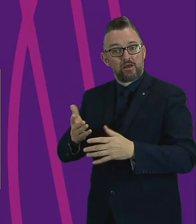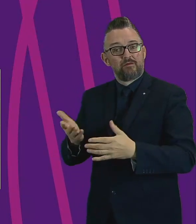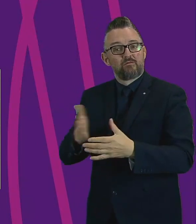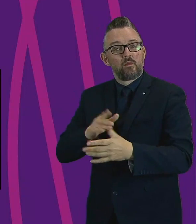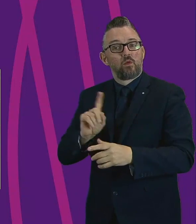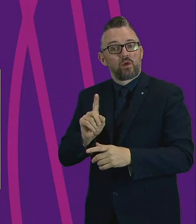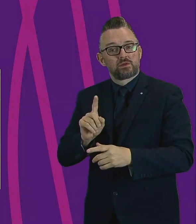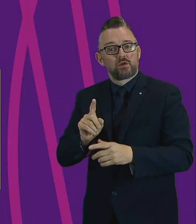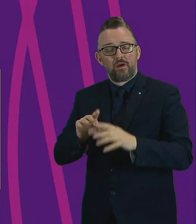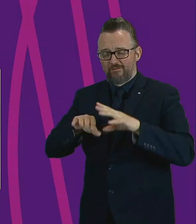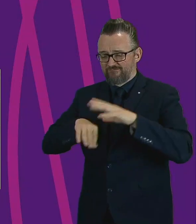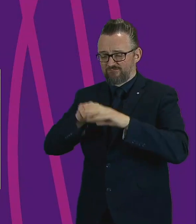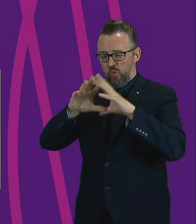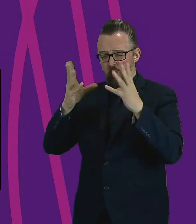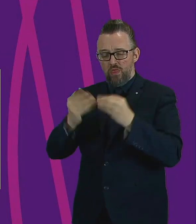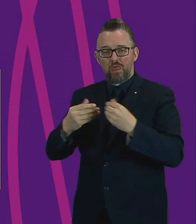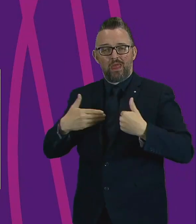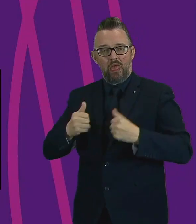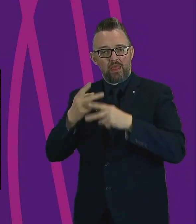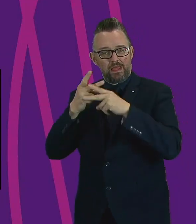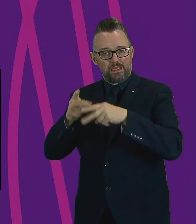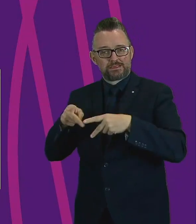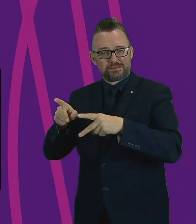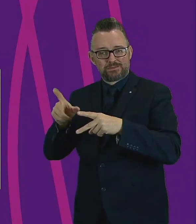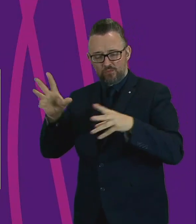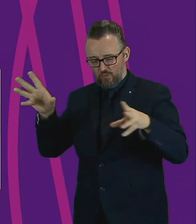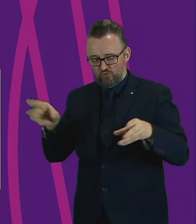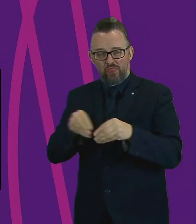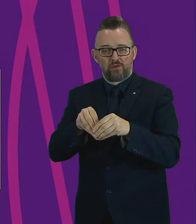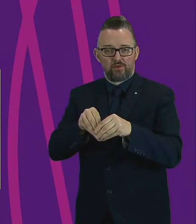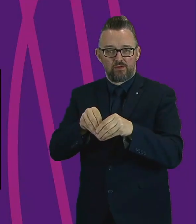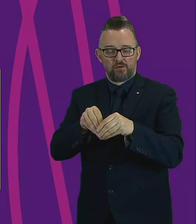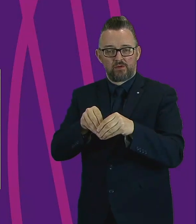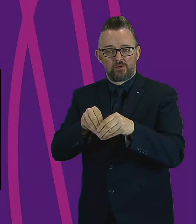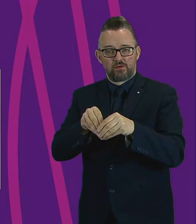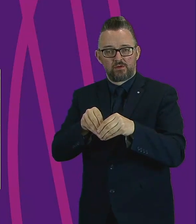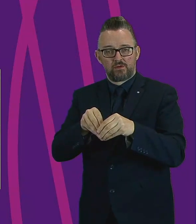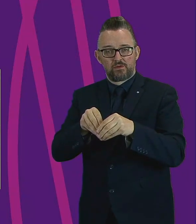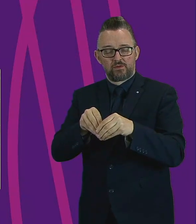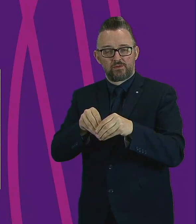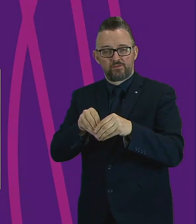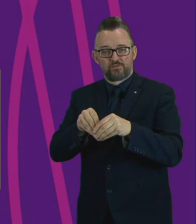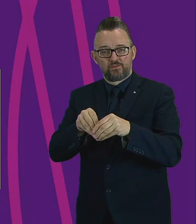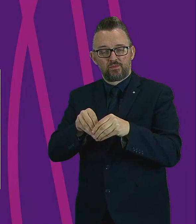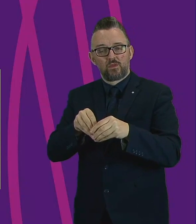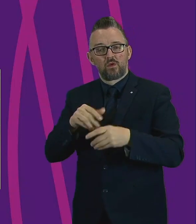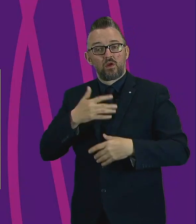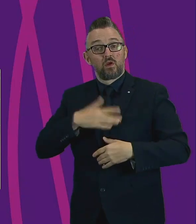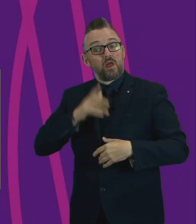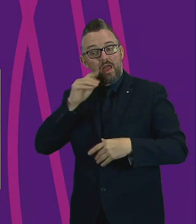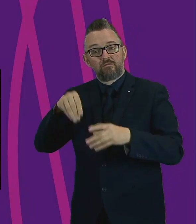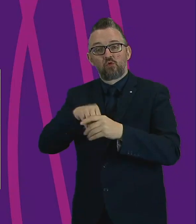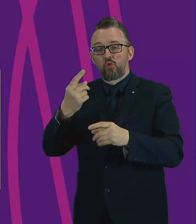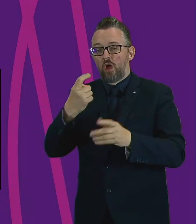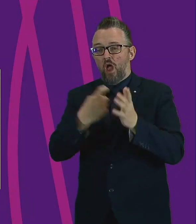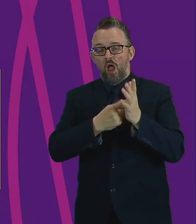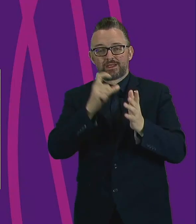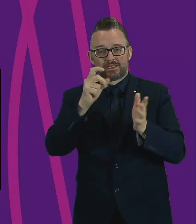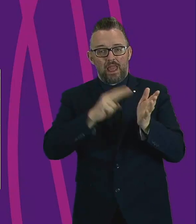whole health and care system approach. So we will continue to involve important partners such as the RCN,